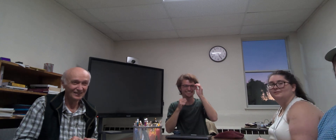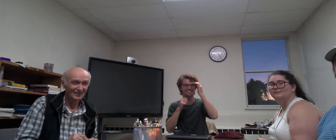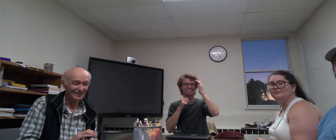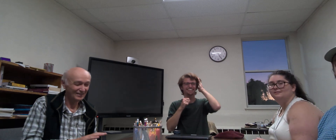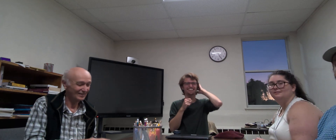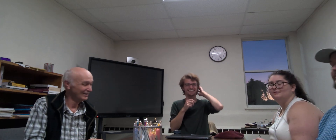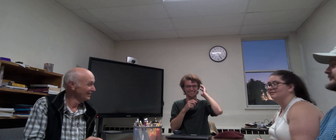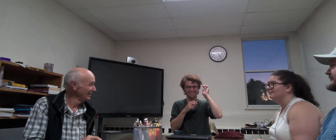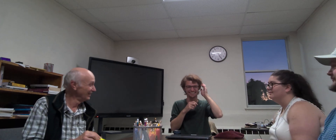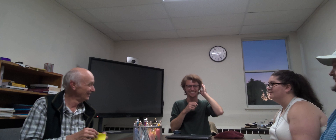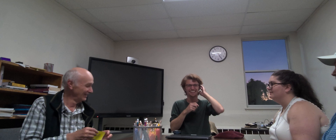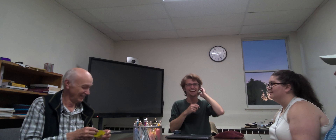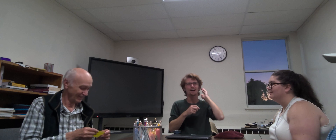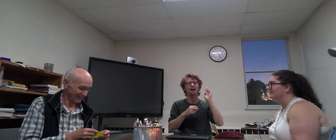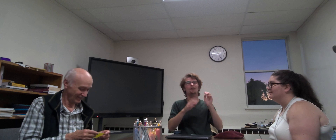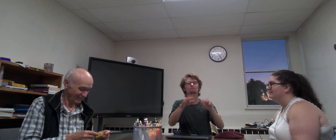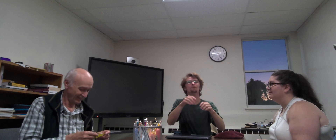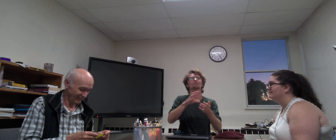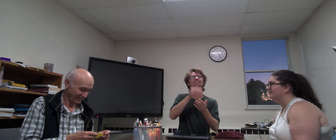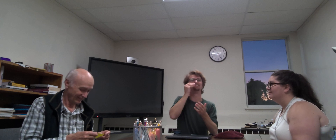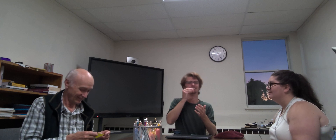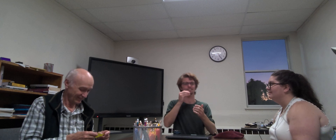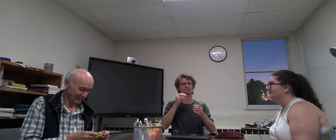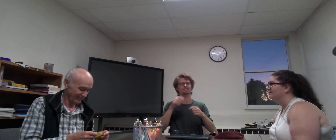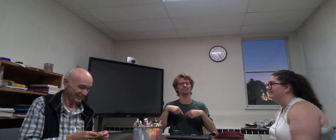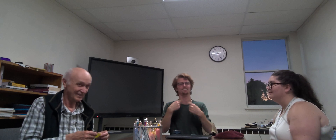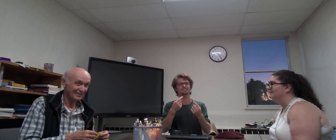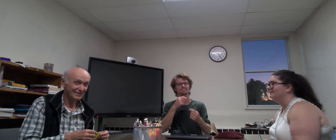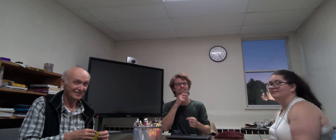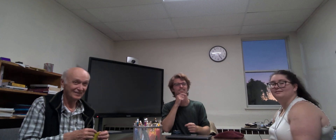Okay. Okay. But what did you learn so far?